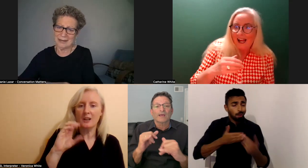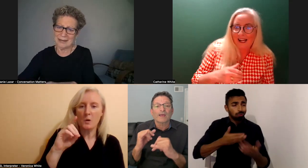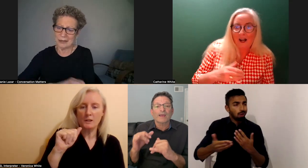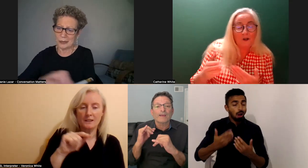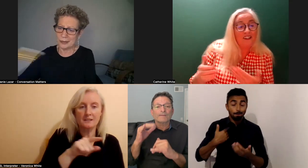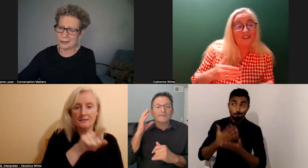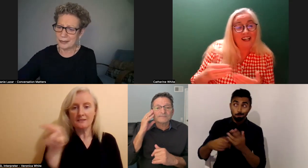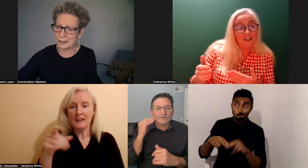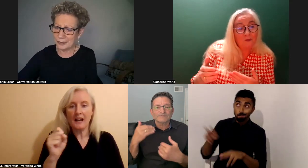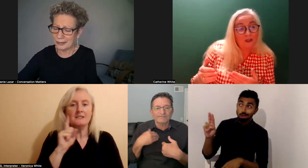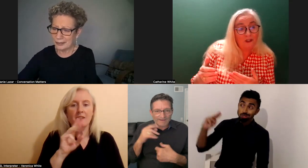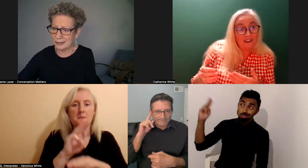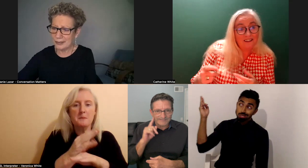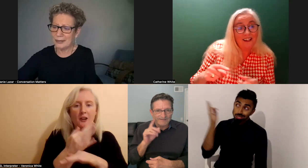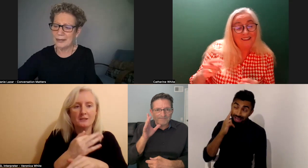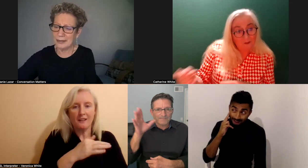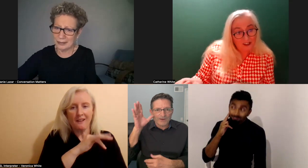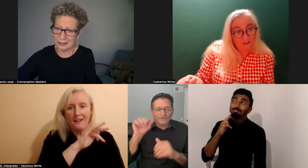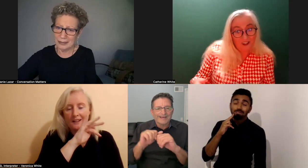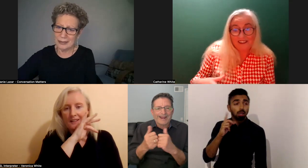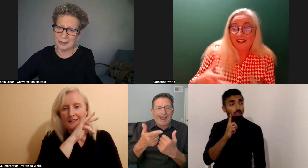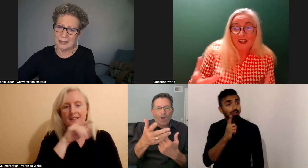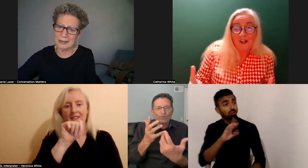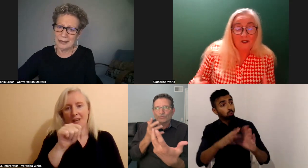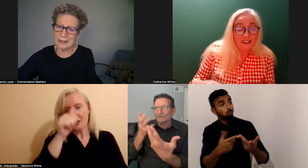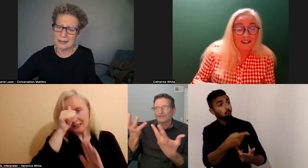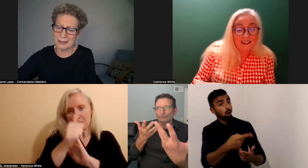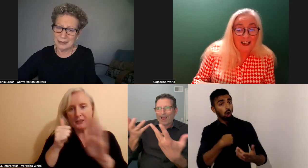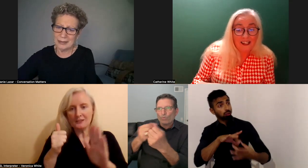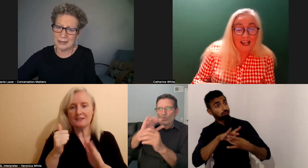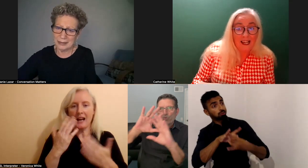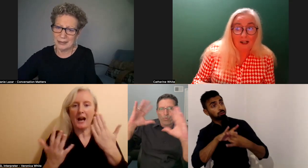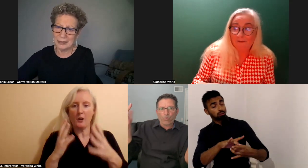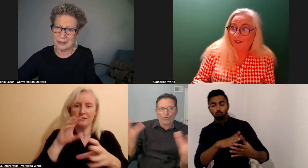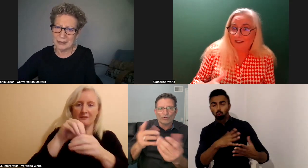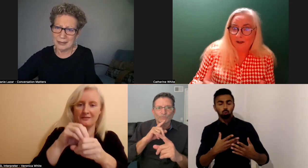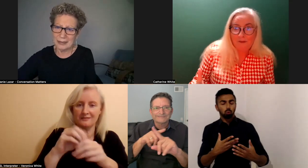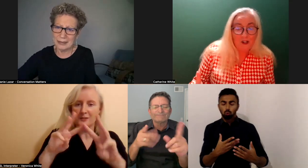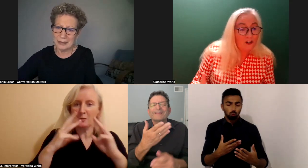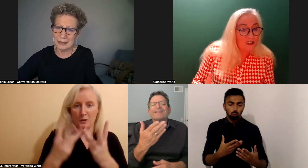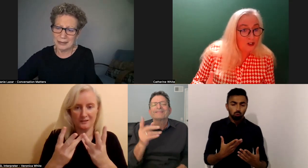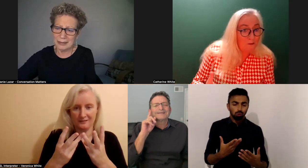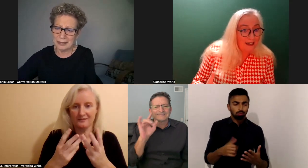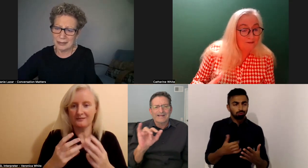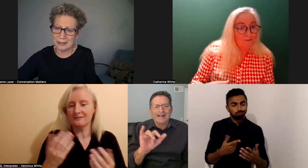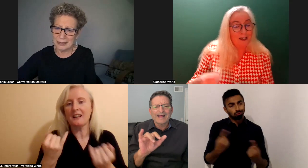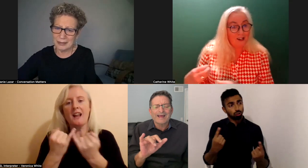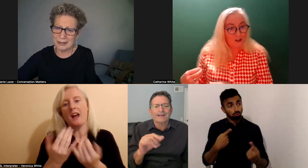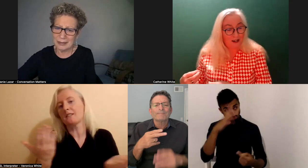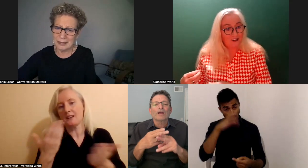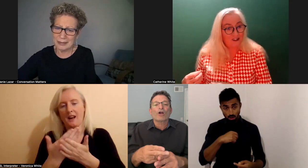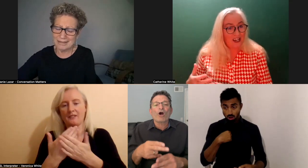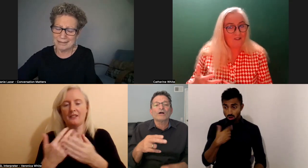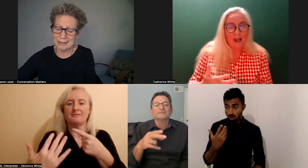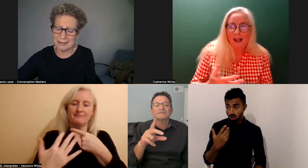parents and how you interacted with the world that was different. You know, things like being called a dummy because